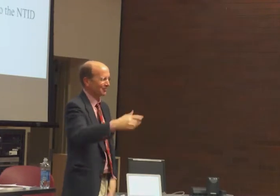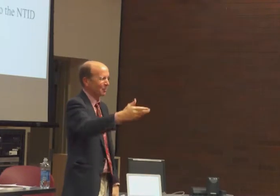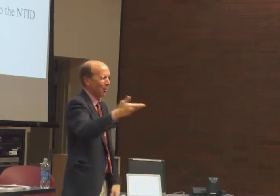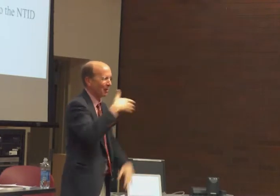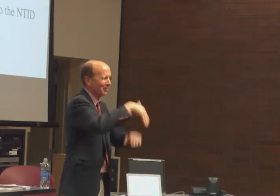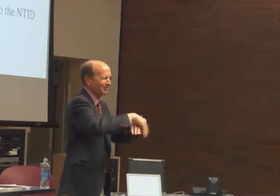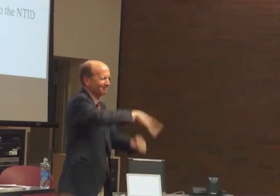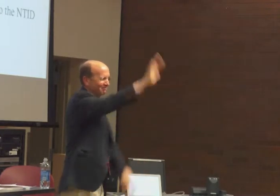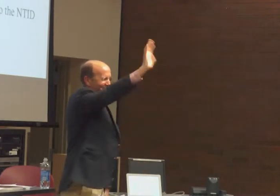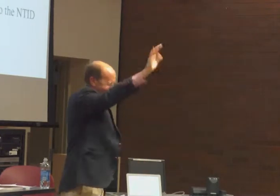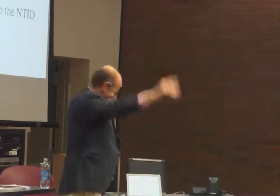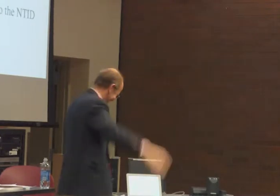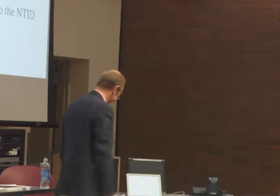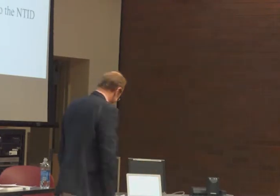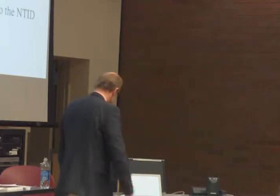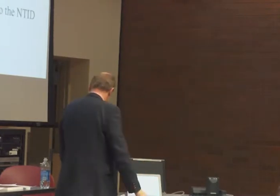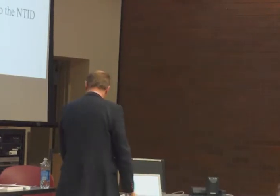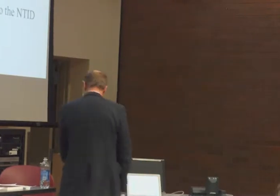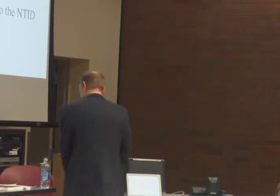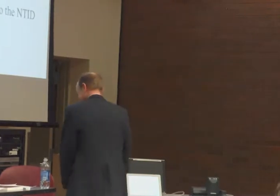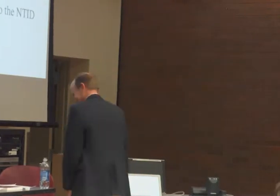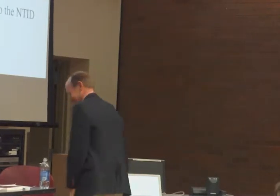So a variety of hats I do wear, and thank you so much for having me this evening.